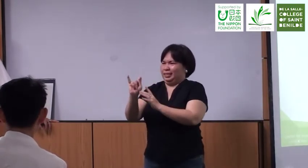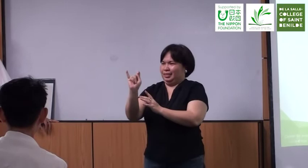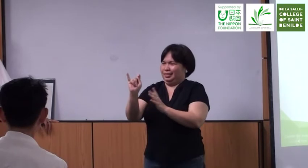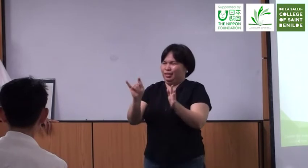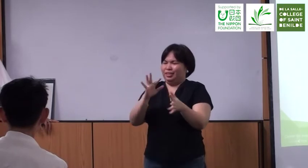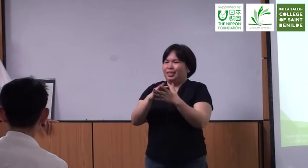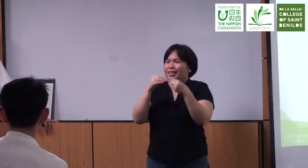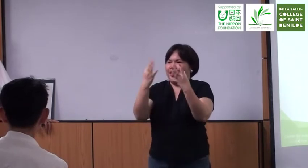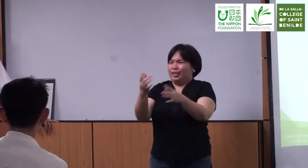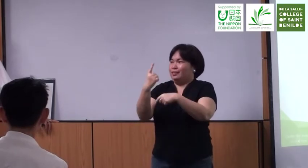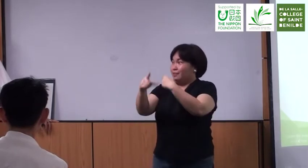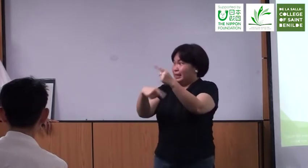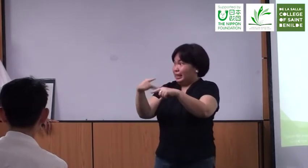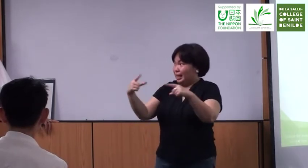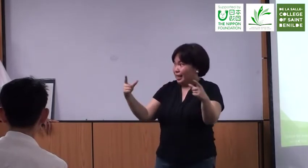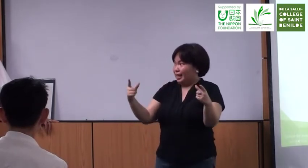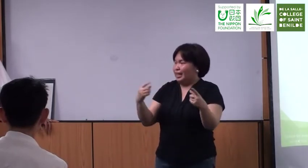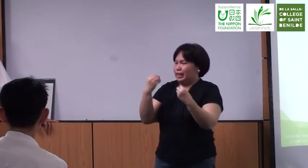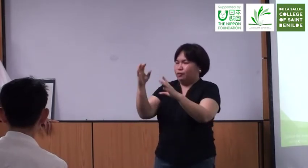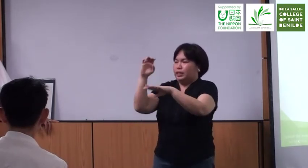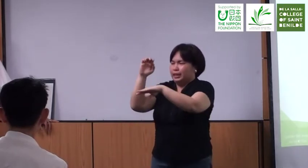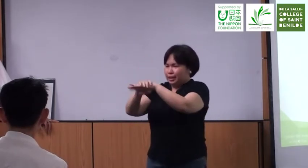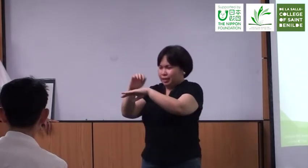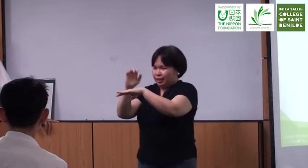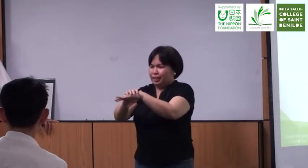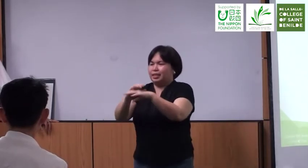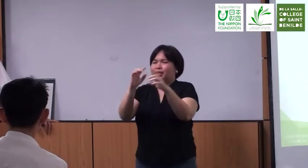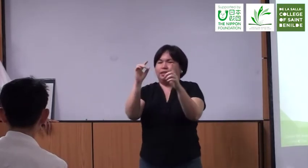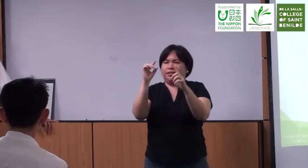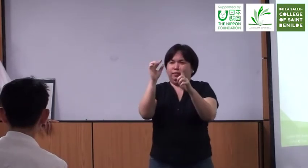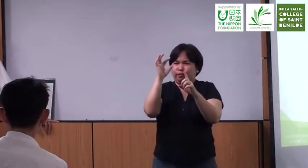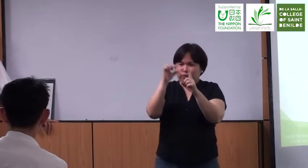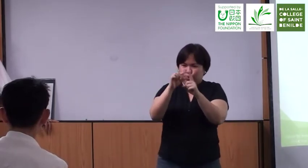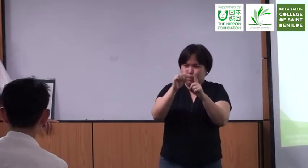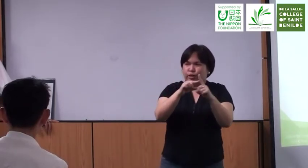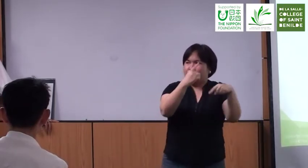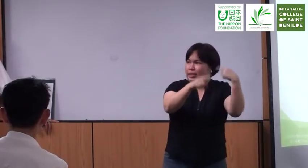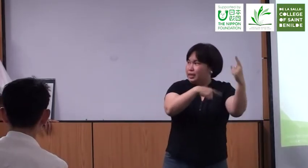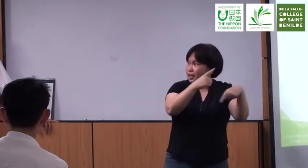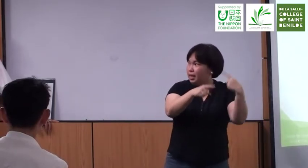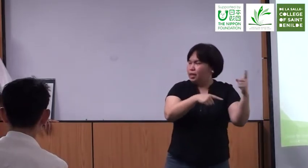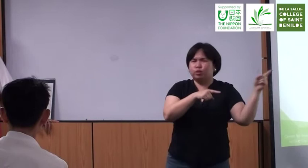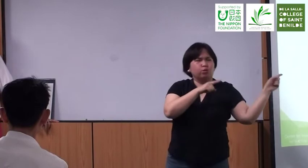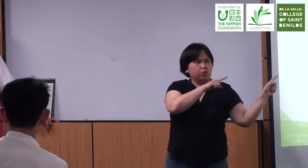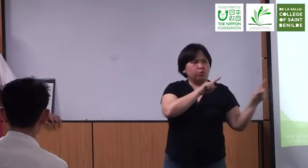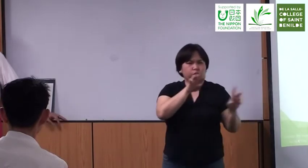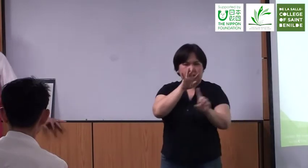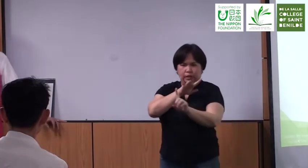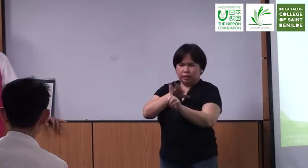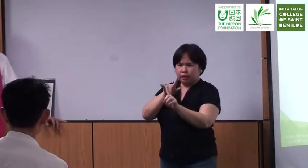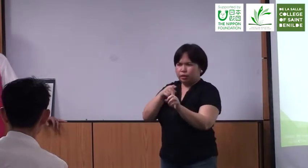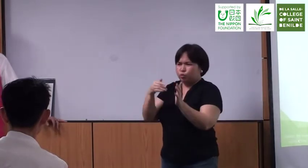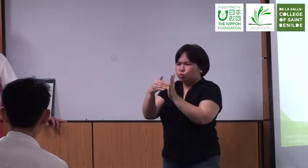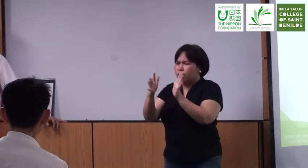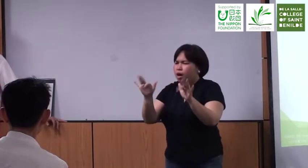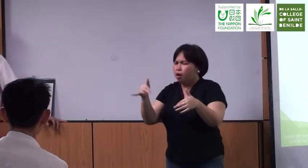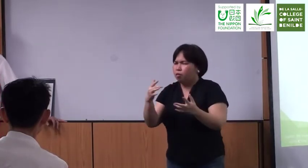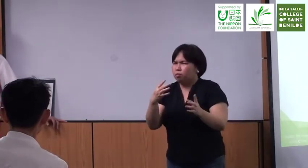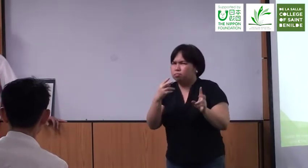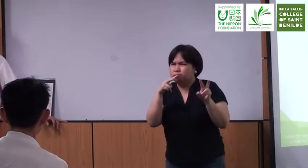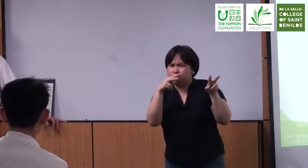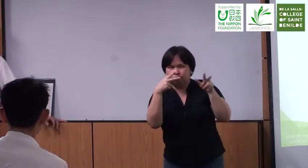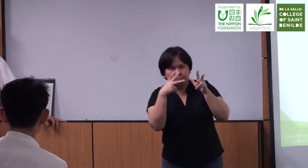language, which is in sign, and then in English. Ano yung nakita mo na reception ng mga